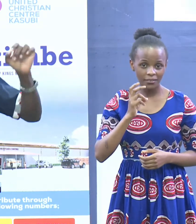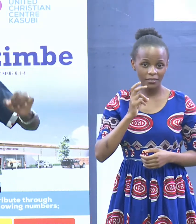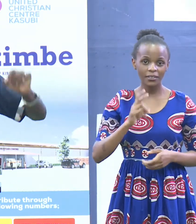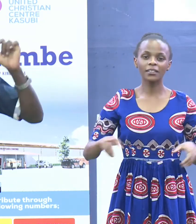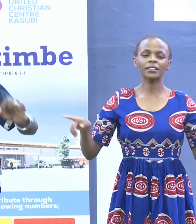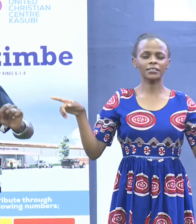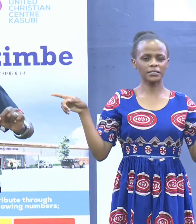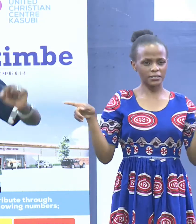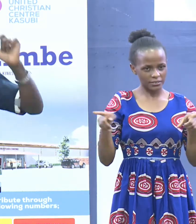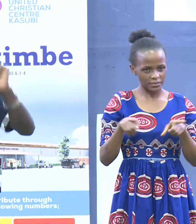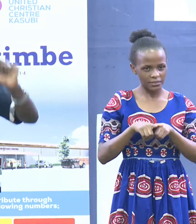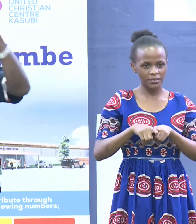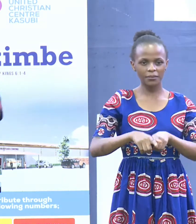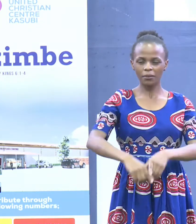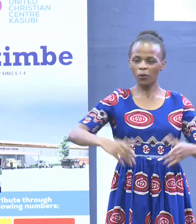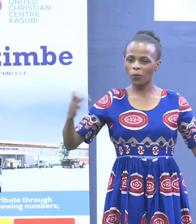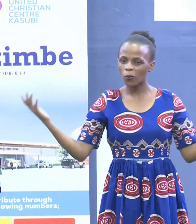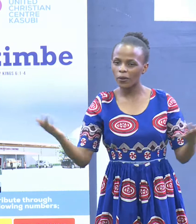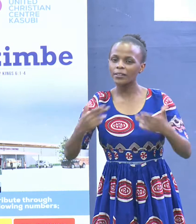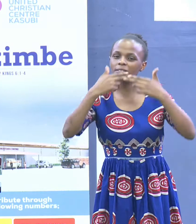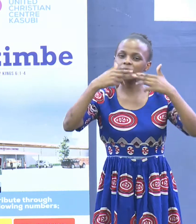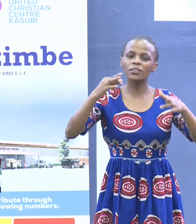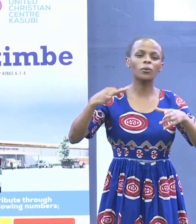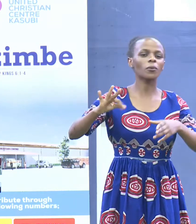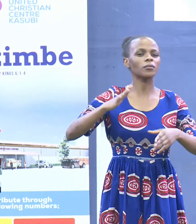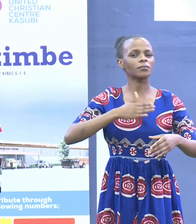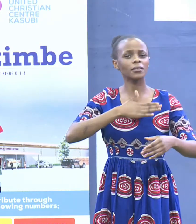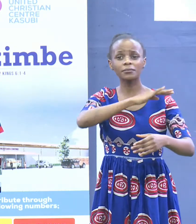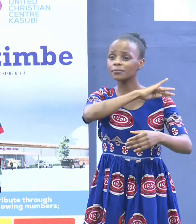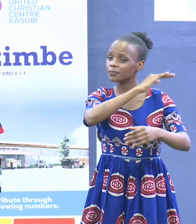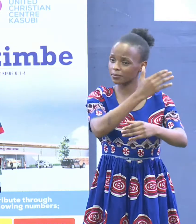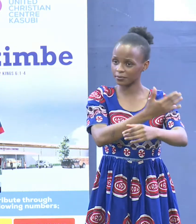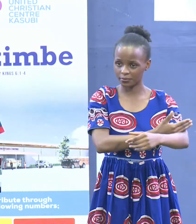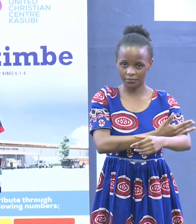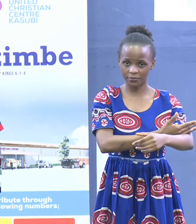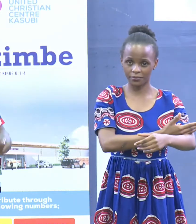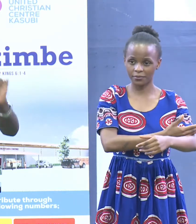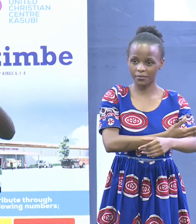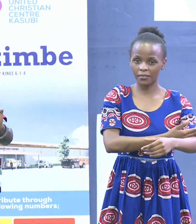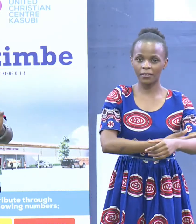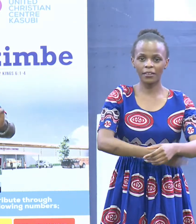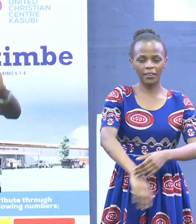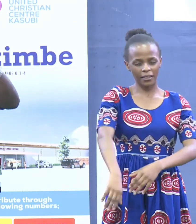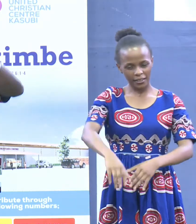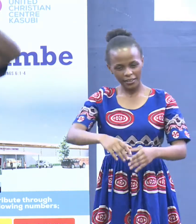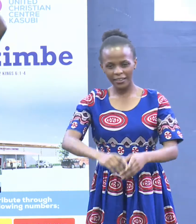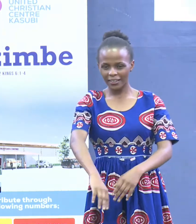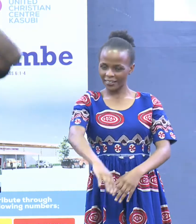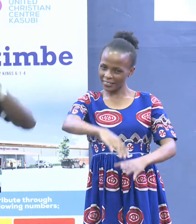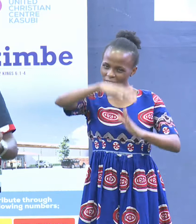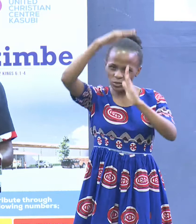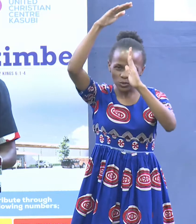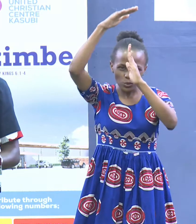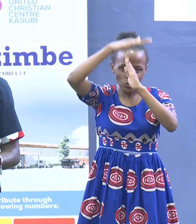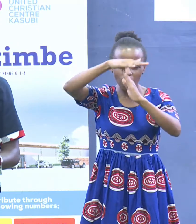Era amanyi gange mwe gasokera. And the beginning of my strength. Ekitiibwa ekisinga.